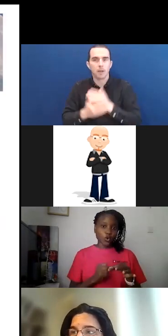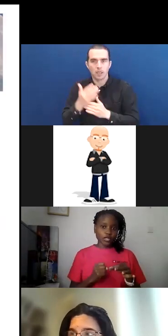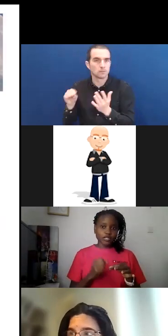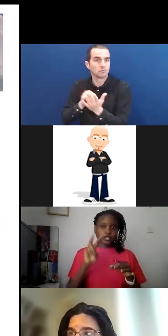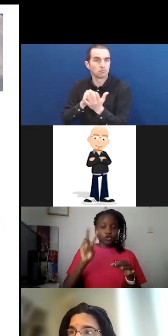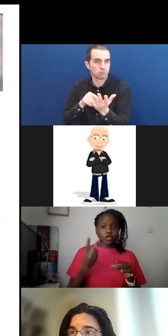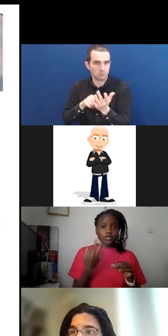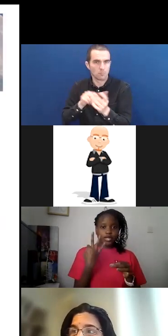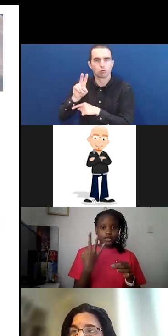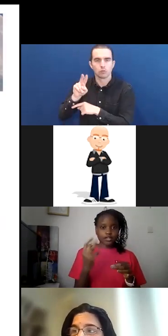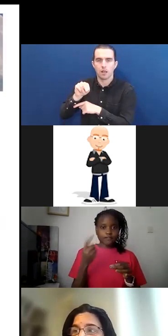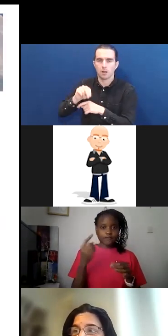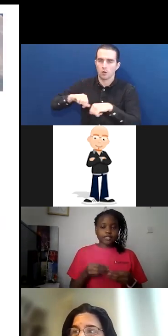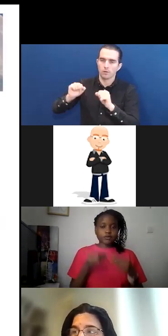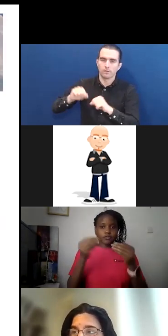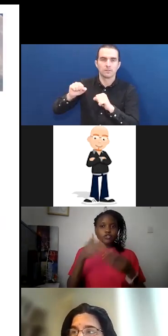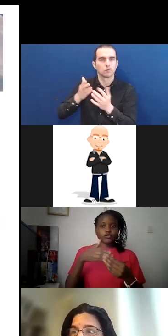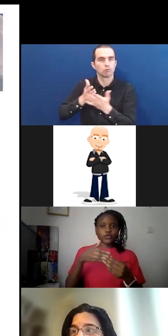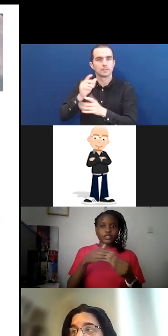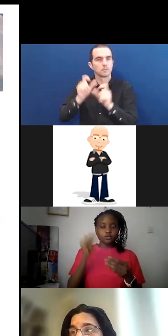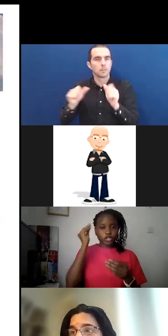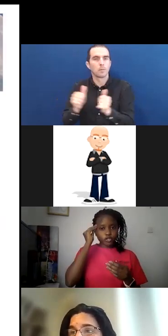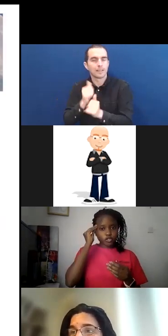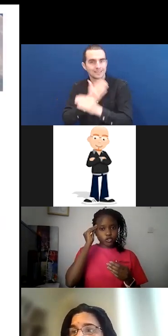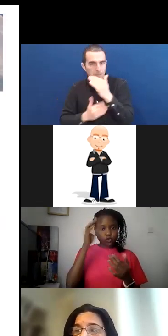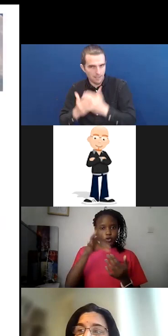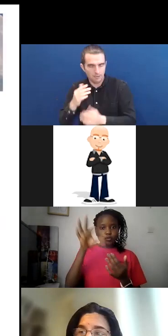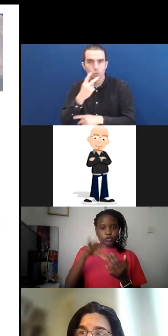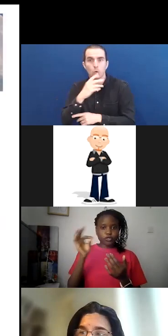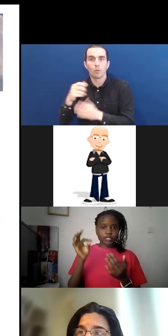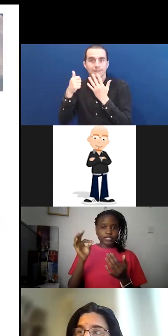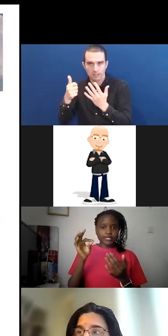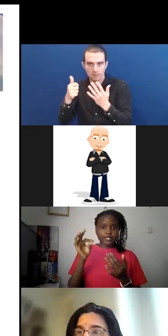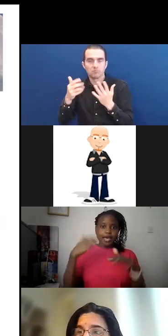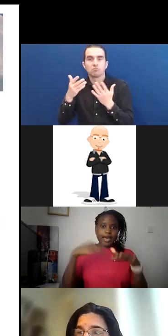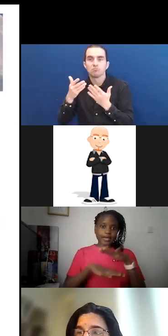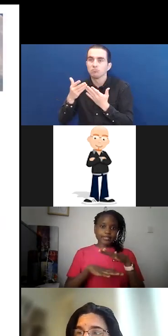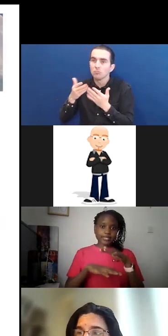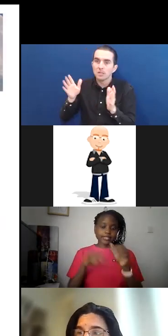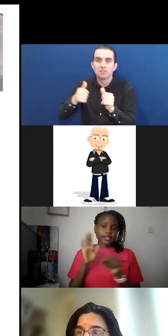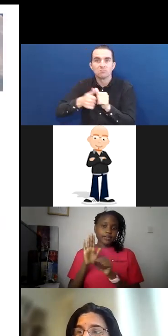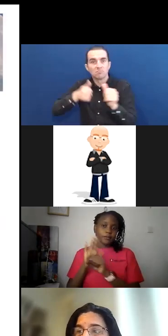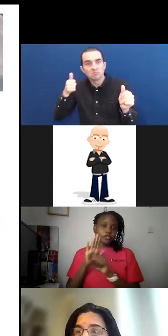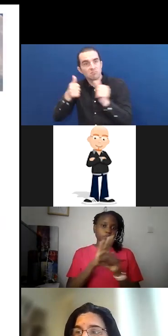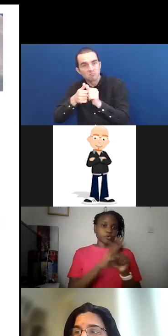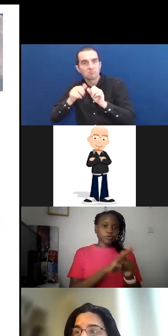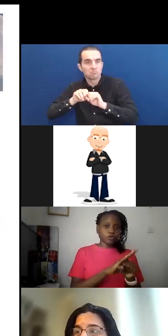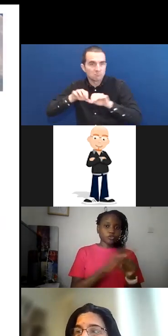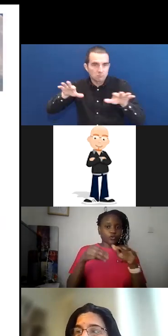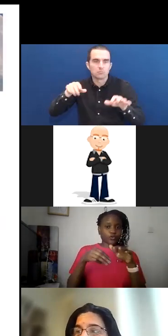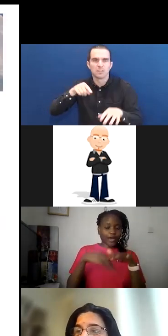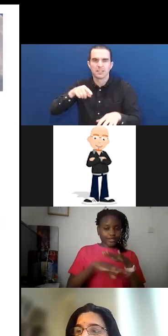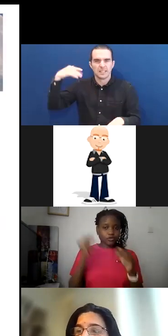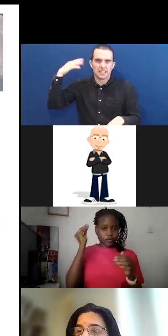First, to the provision of flexible educational opportunities in terms of access and multiple modes of knowledge and acquisition. Open and